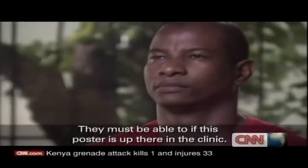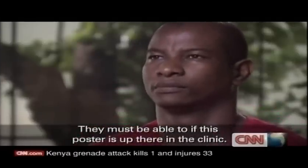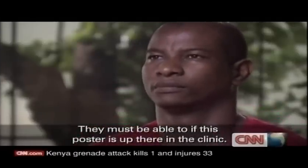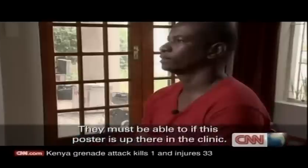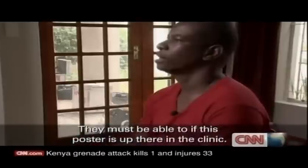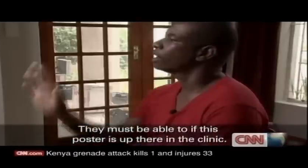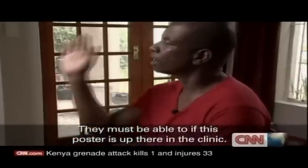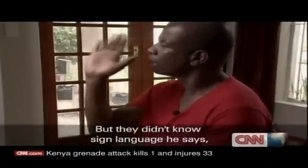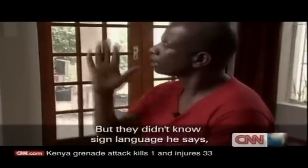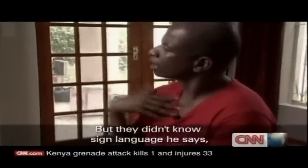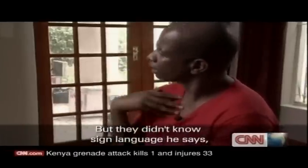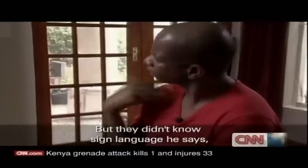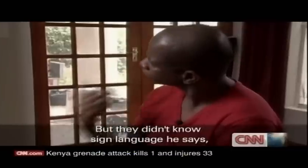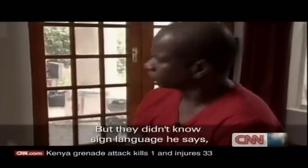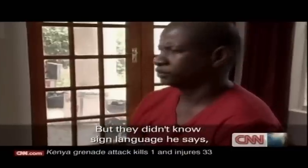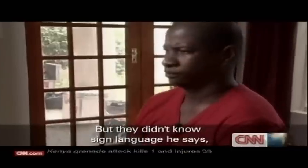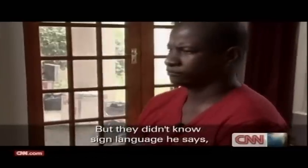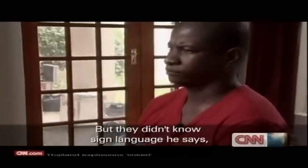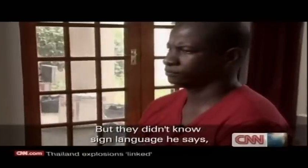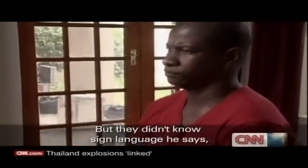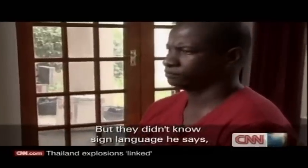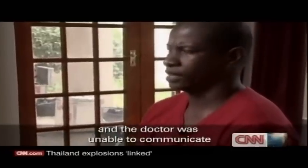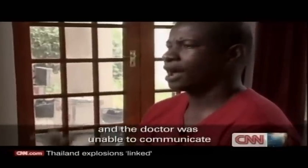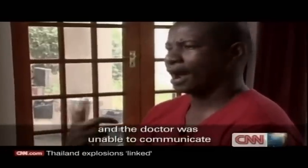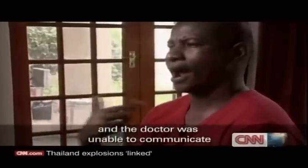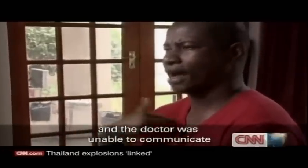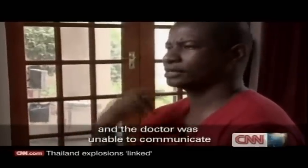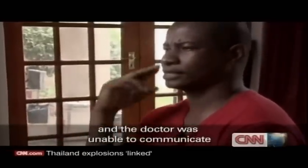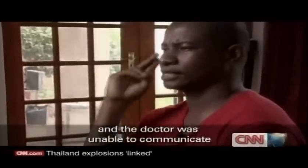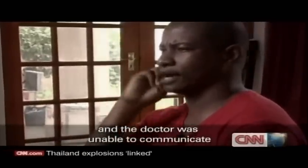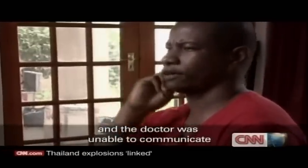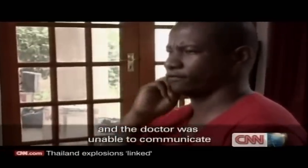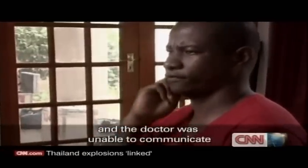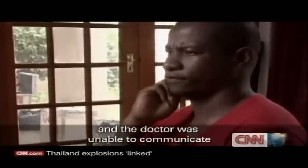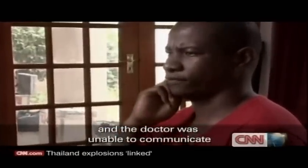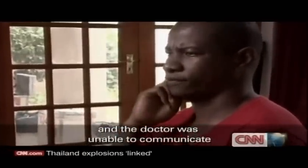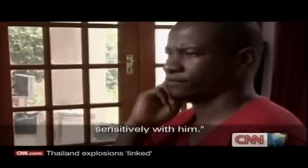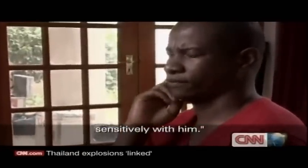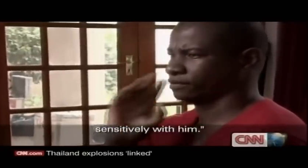clinic. But they didn't know sign language, he says, and the doctor was unable to communicate